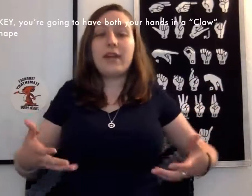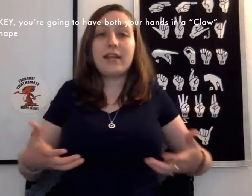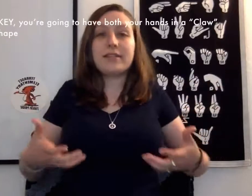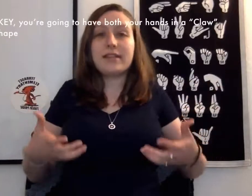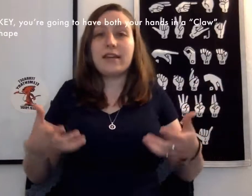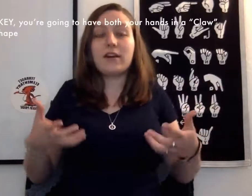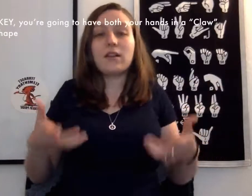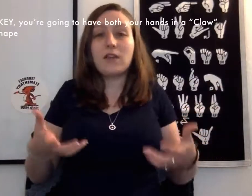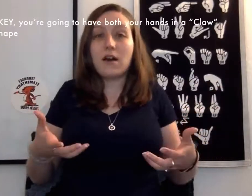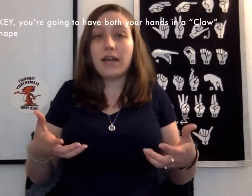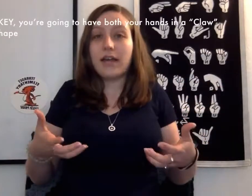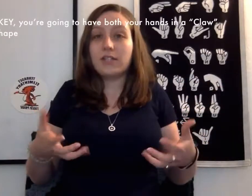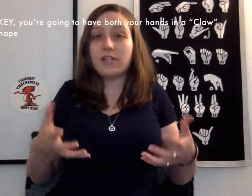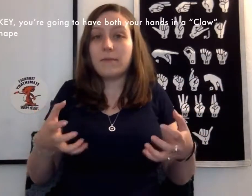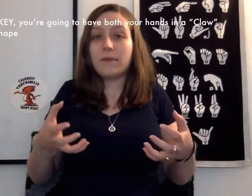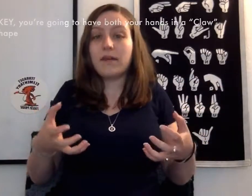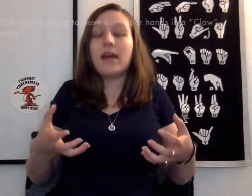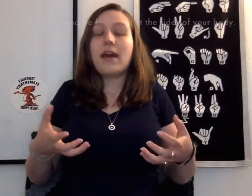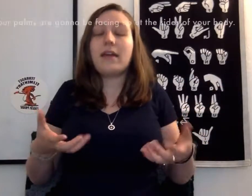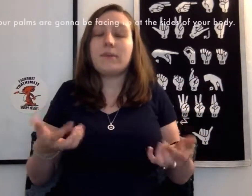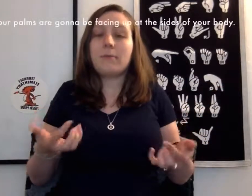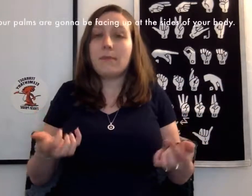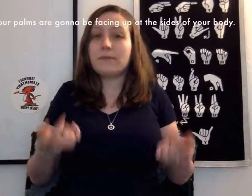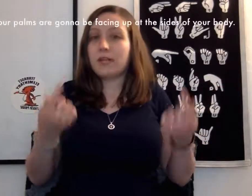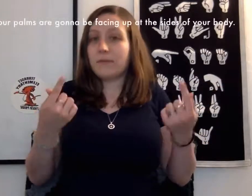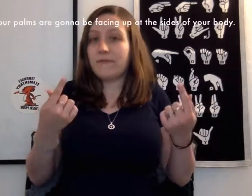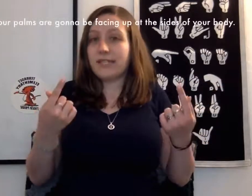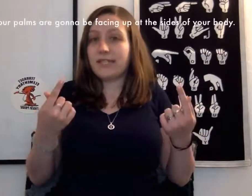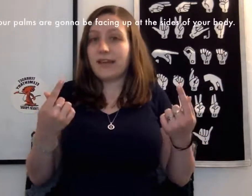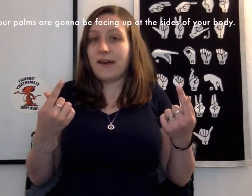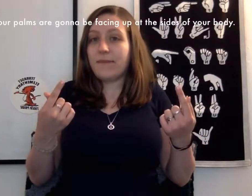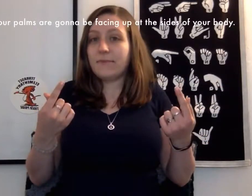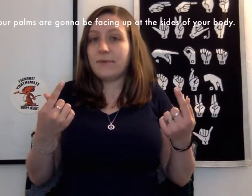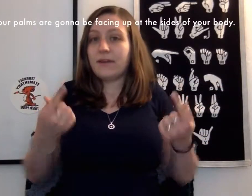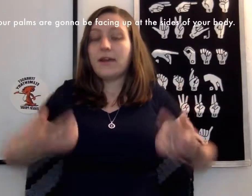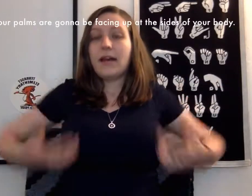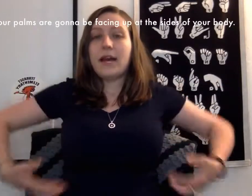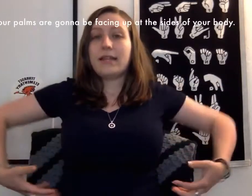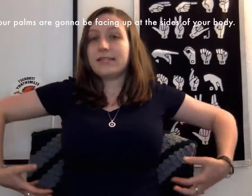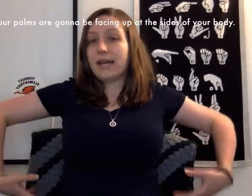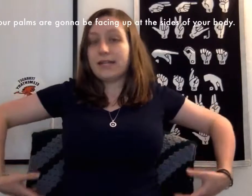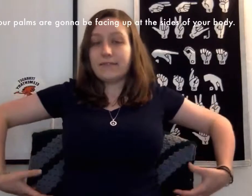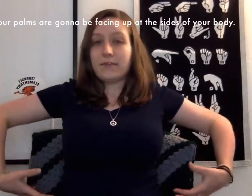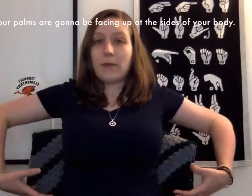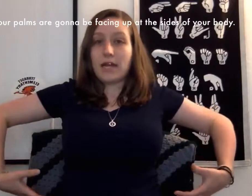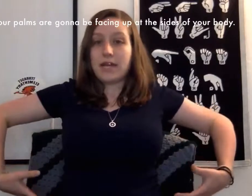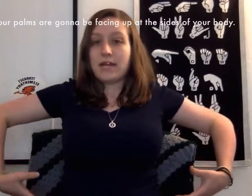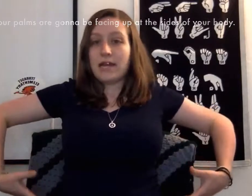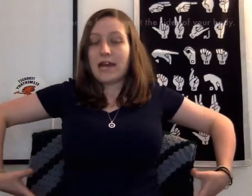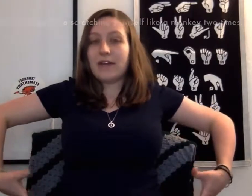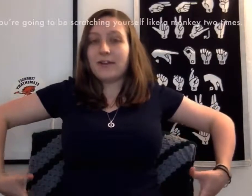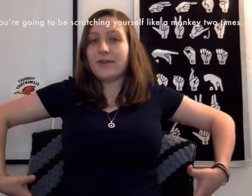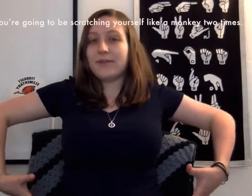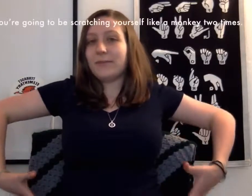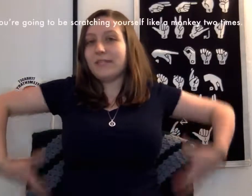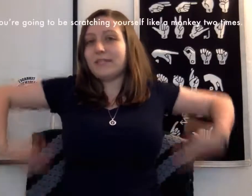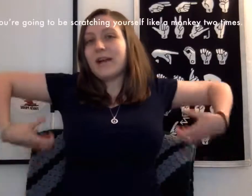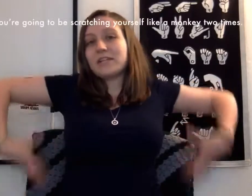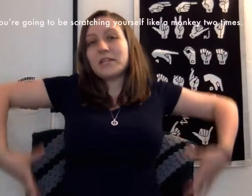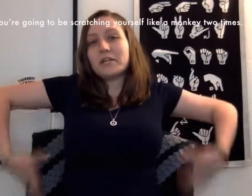hands in a claw hand shape, and your palms are going to be facing up at the sides of your body, and you're going to be scratching yourself